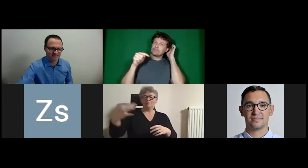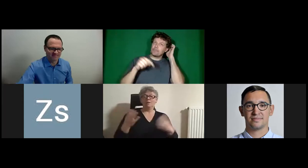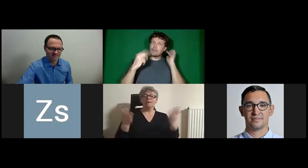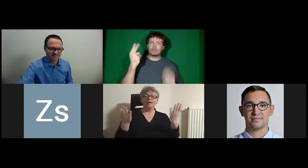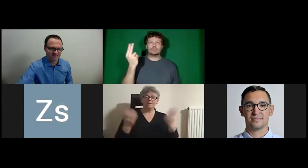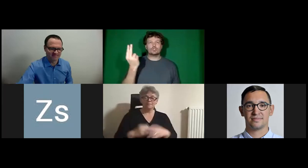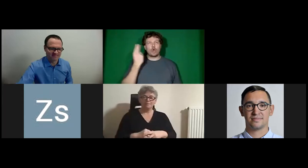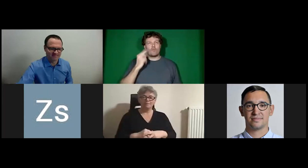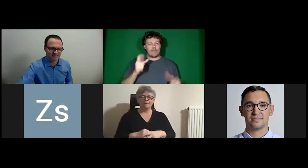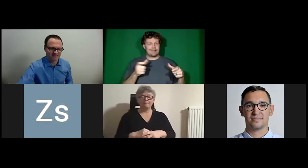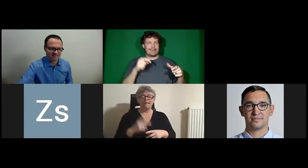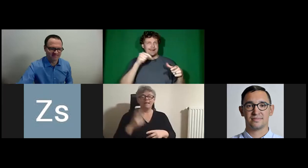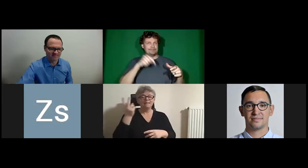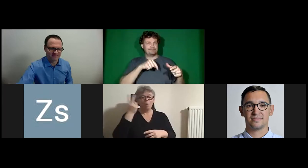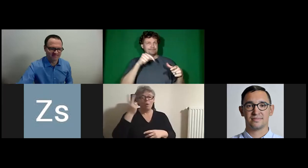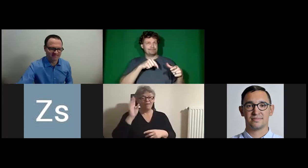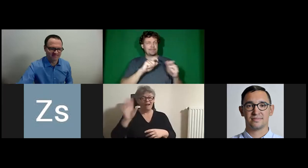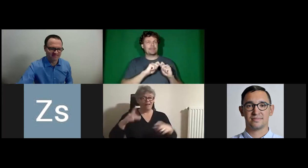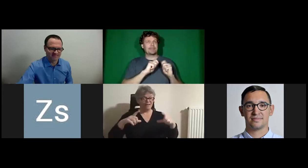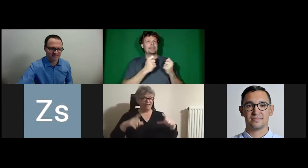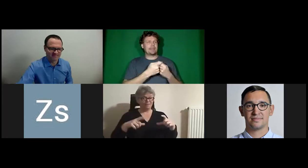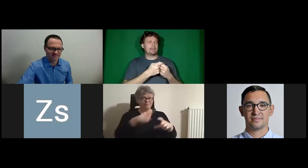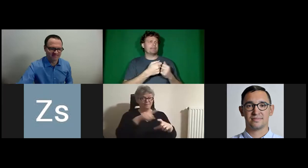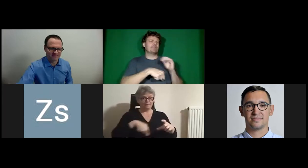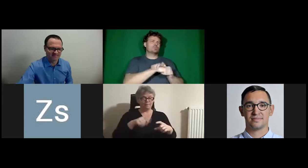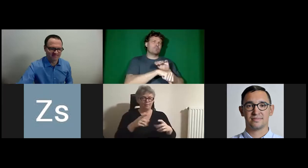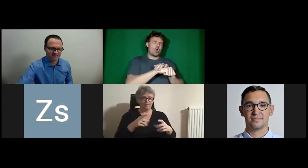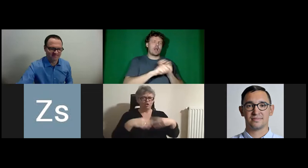But at some point I got elected.